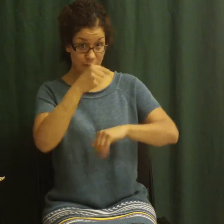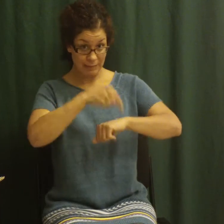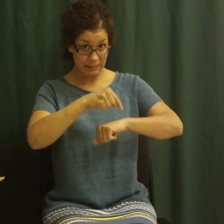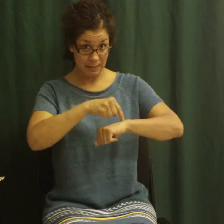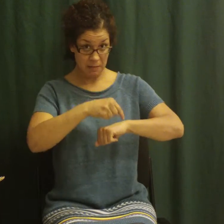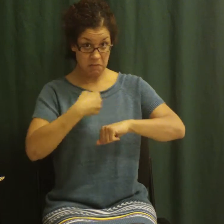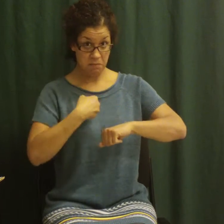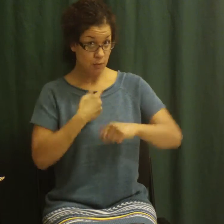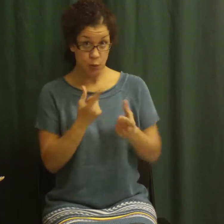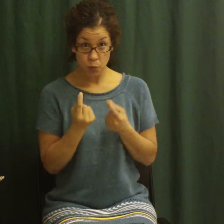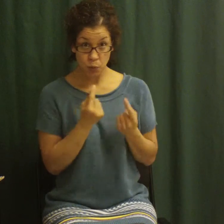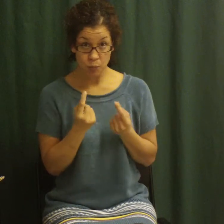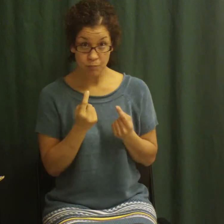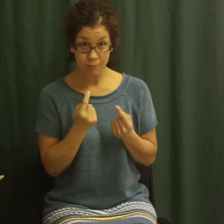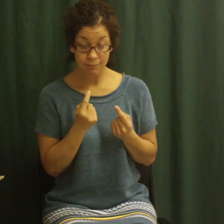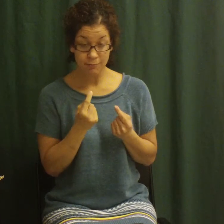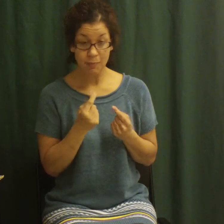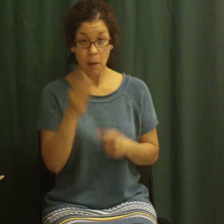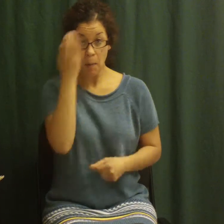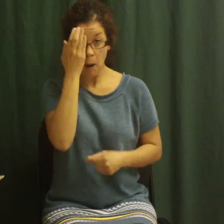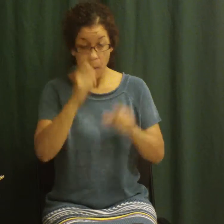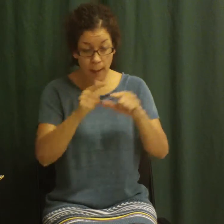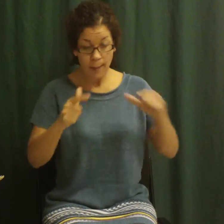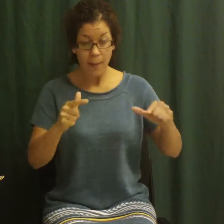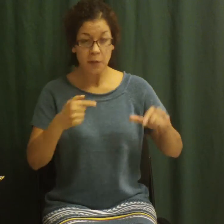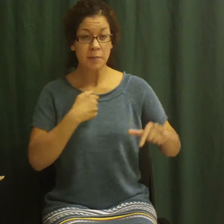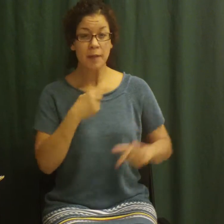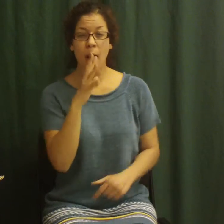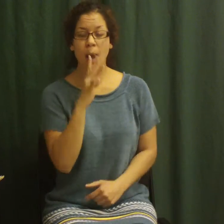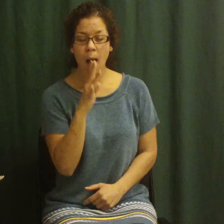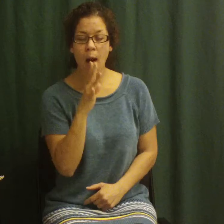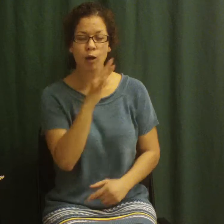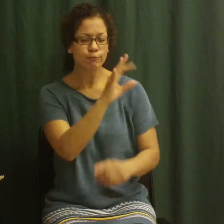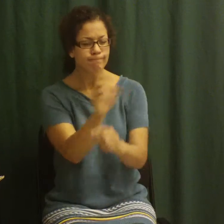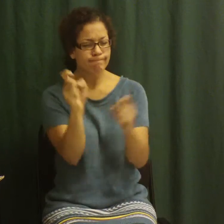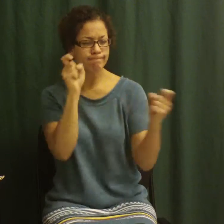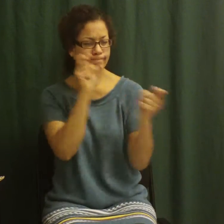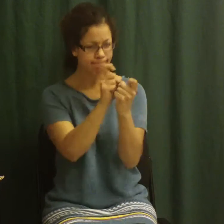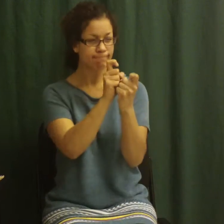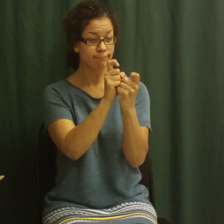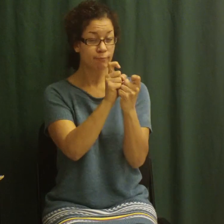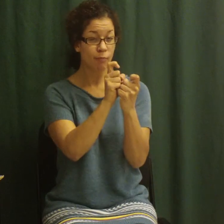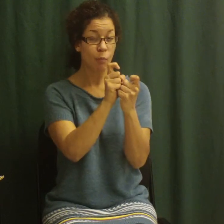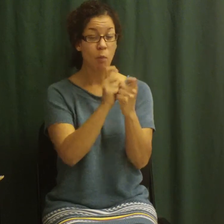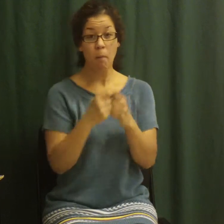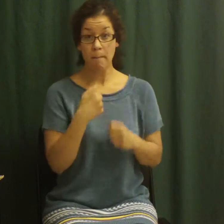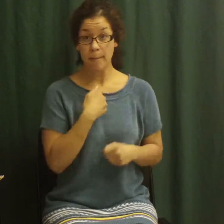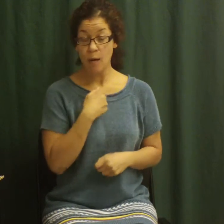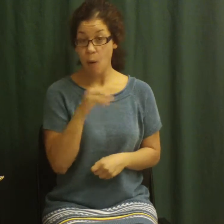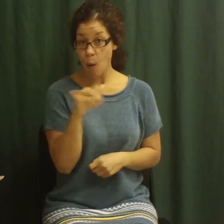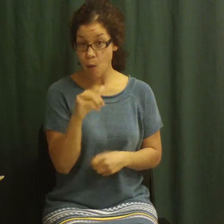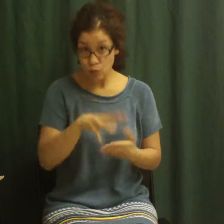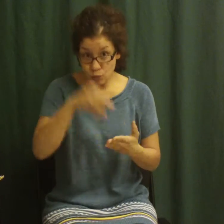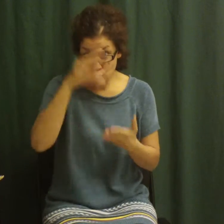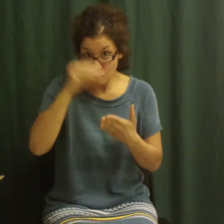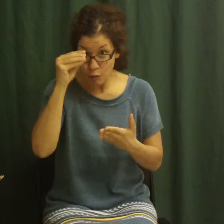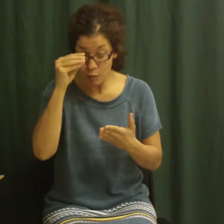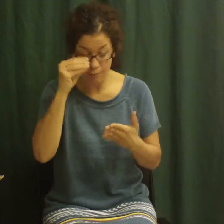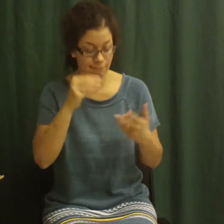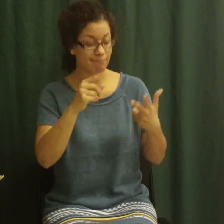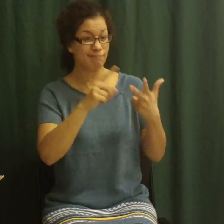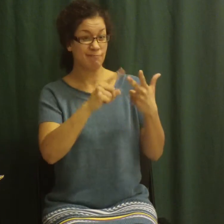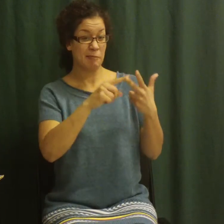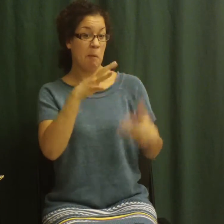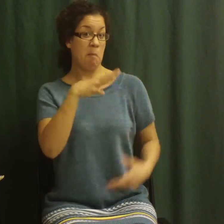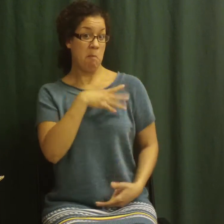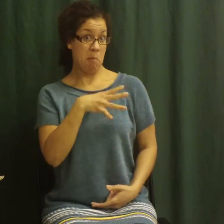I also learned pirate manners. Braidbeard pounded his fist on the table and yelled, "Down the